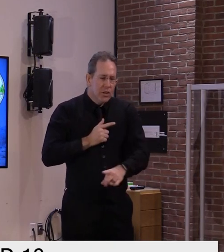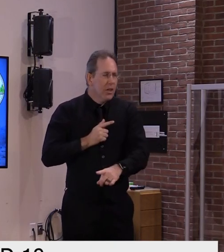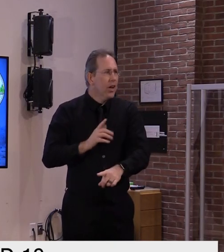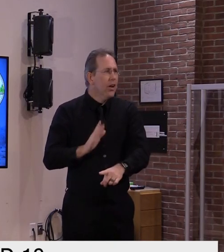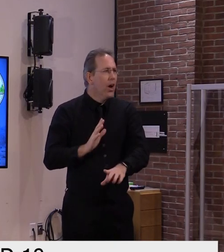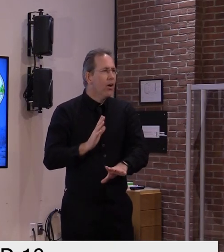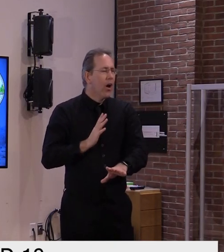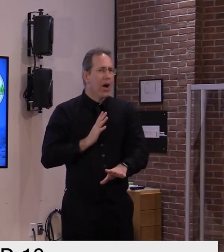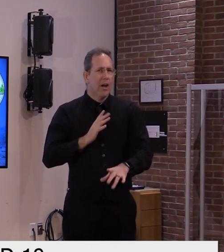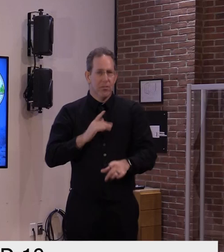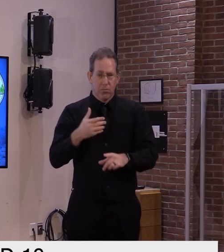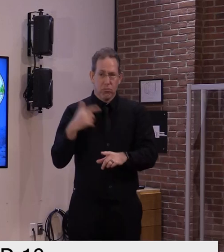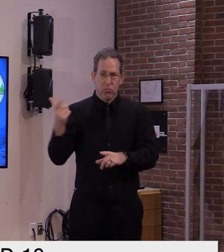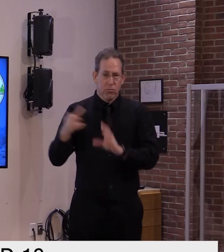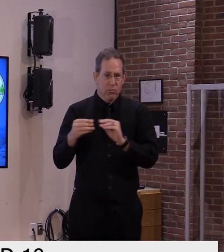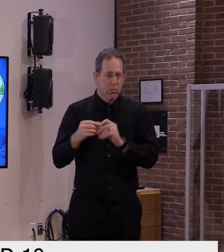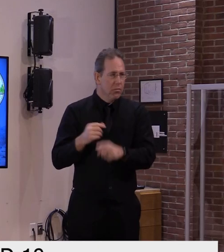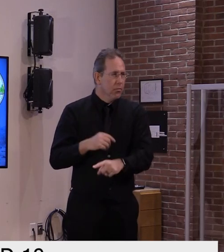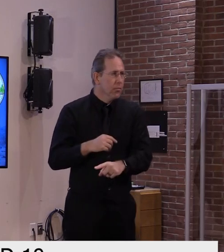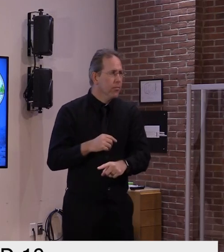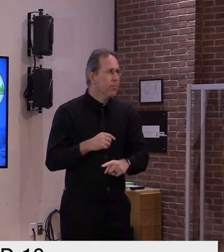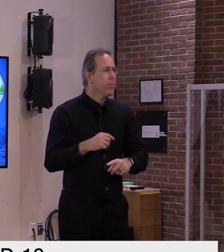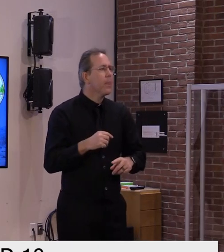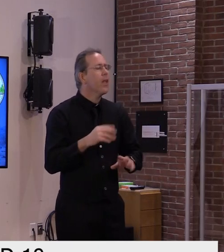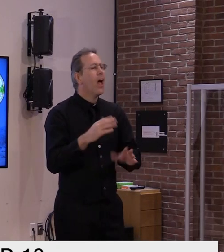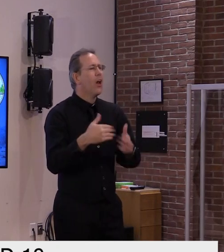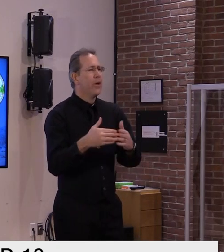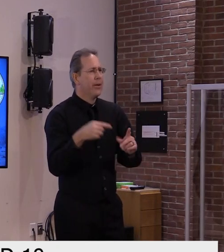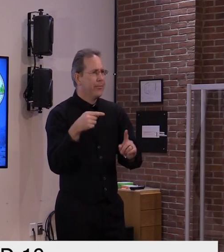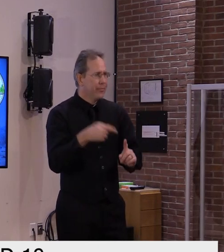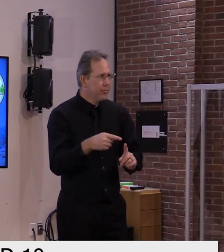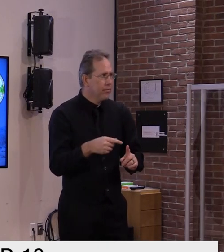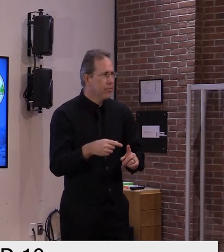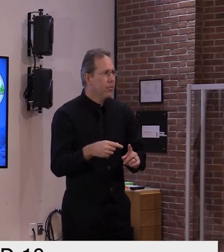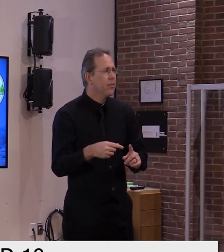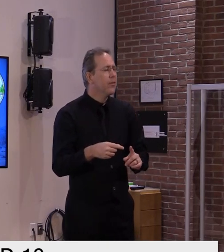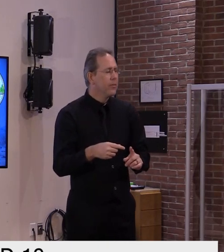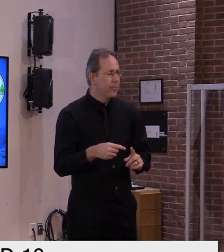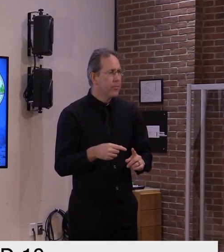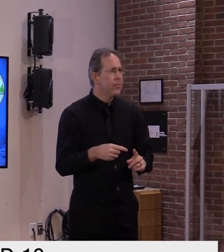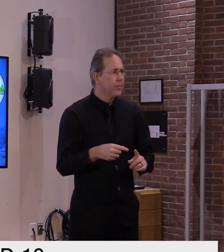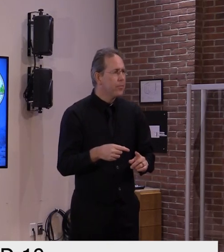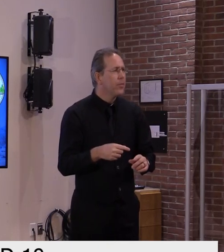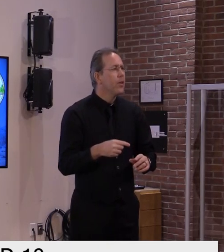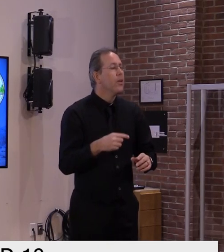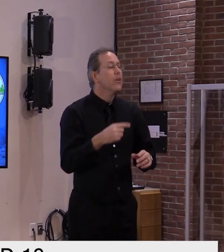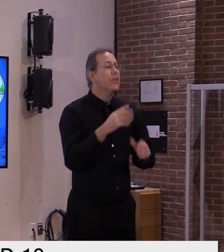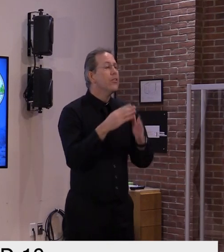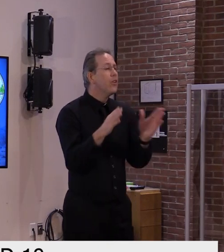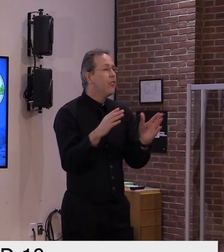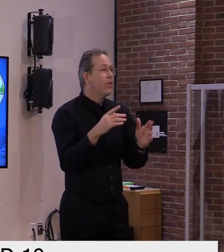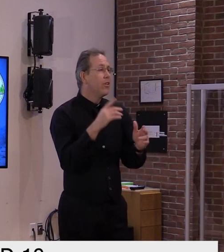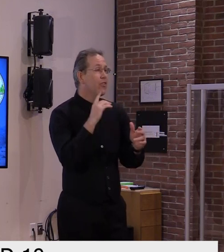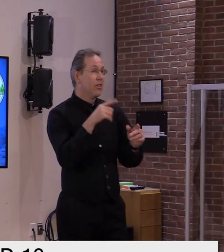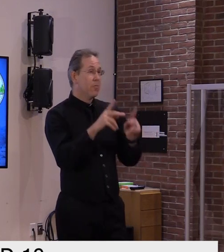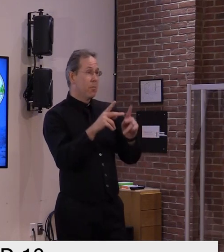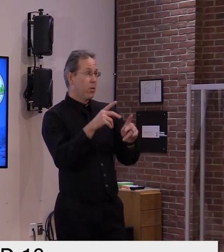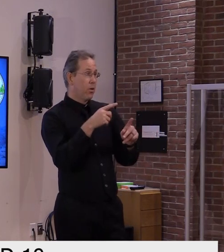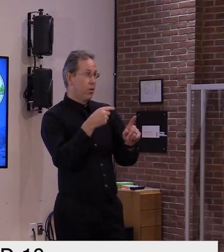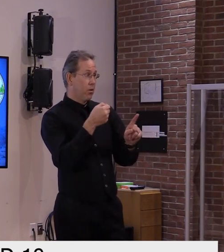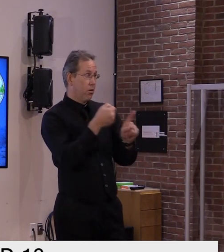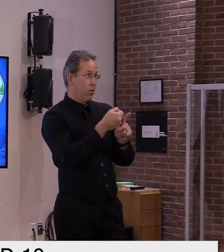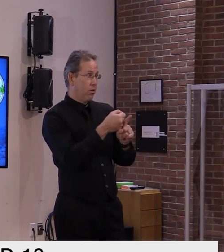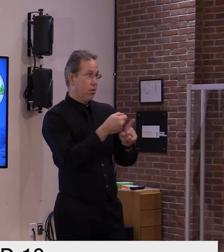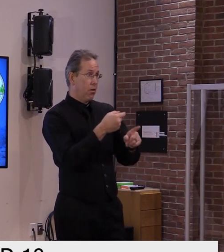We generally tell people to wait a period of time to resolve that so that they'll be able to mount the best immune response to the vaccine.